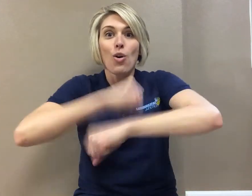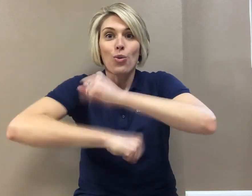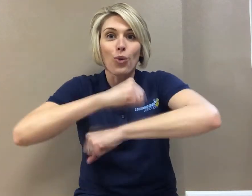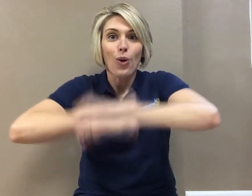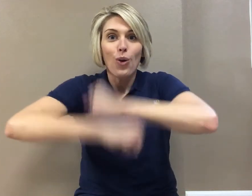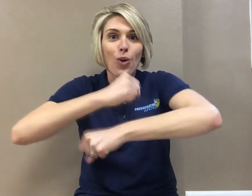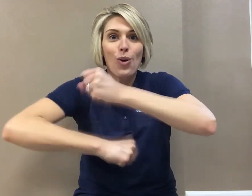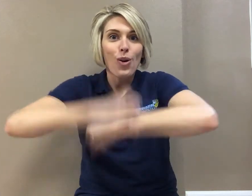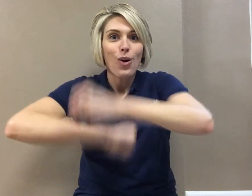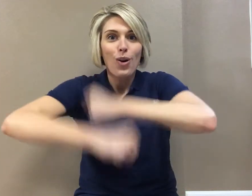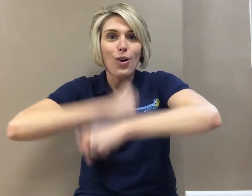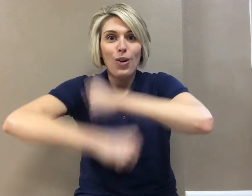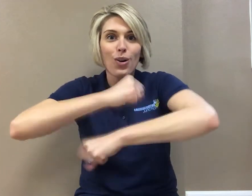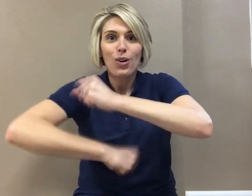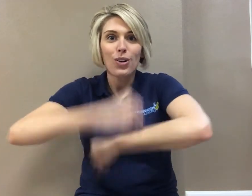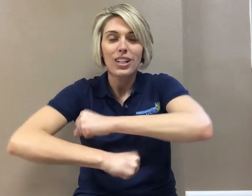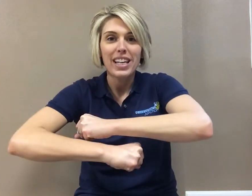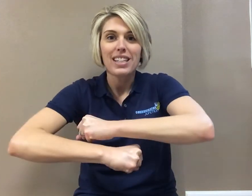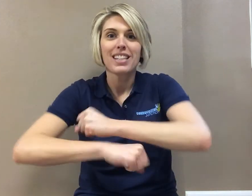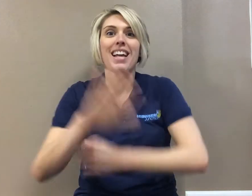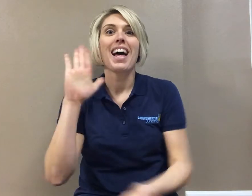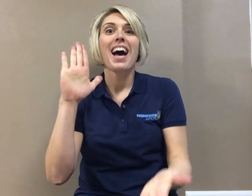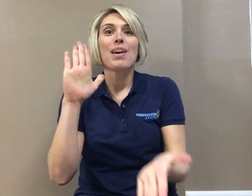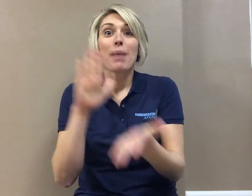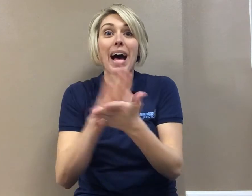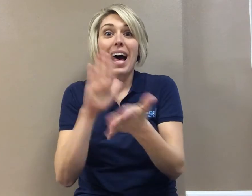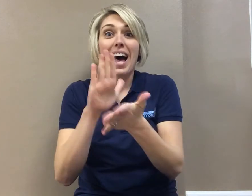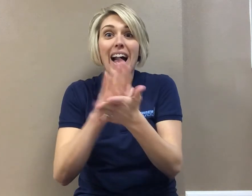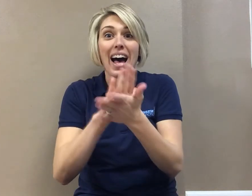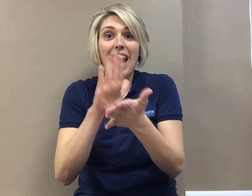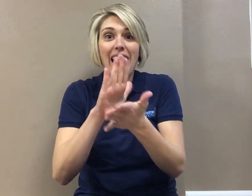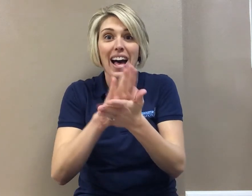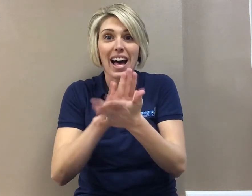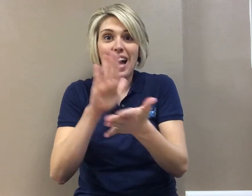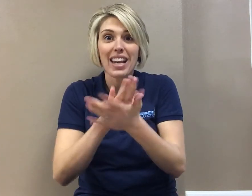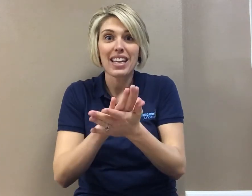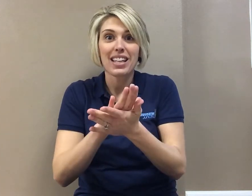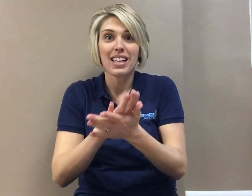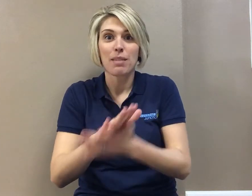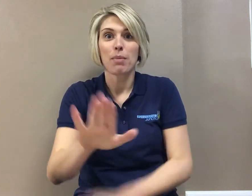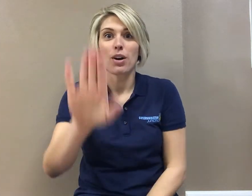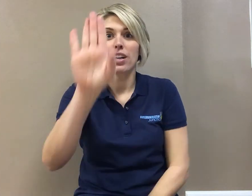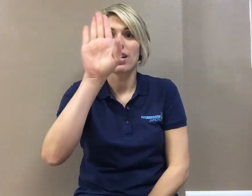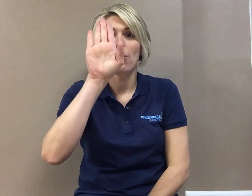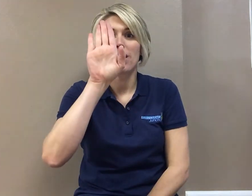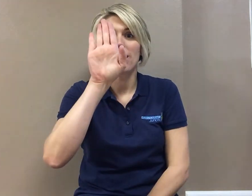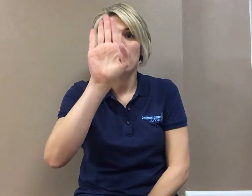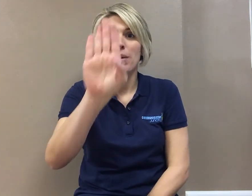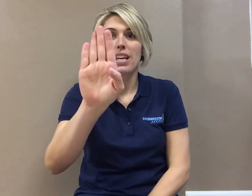Roll it, pat it, mark it with the B,